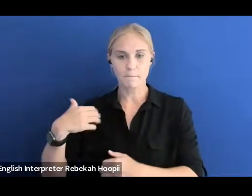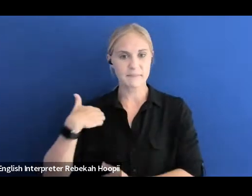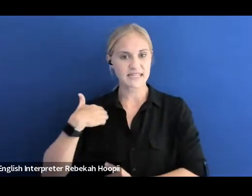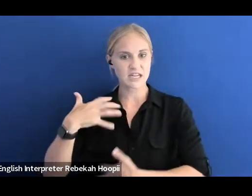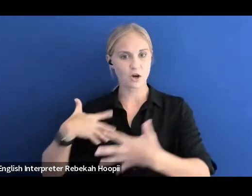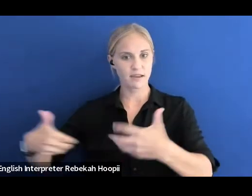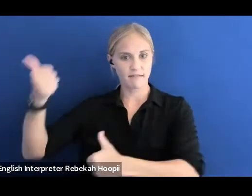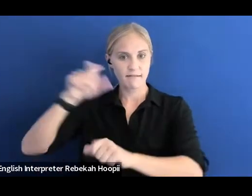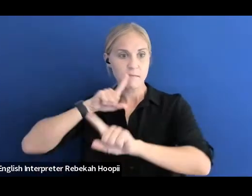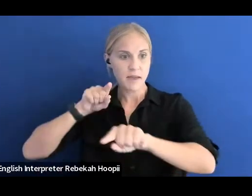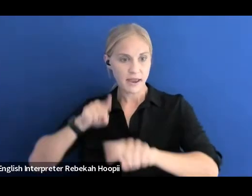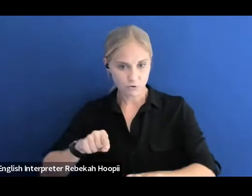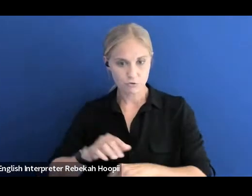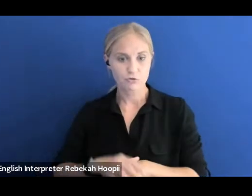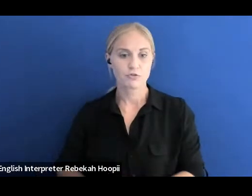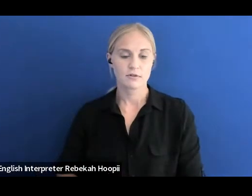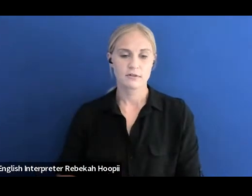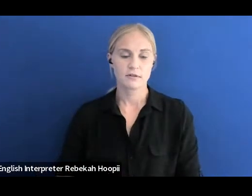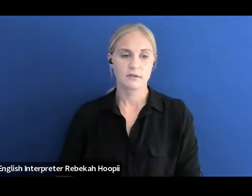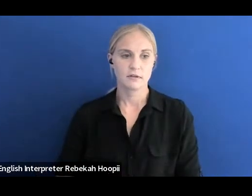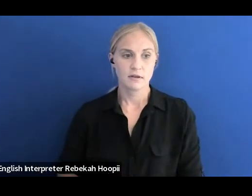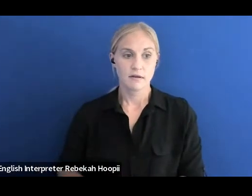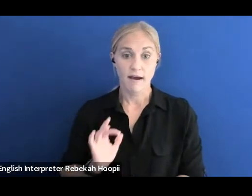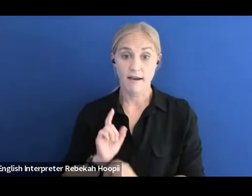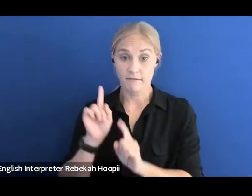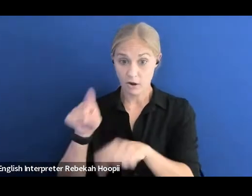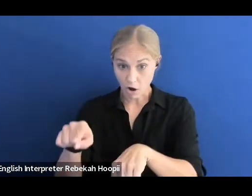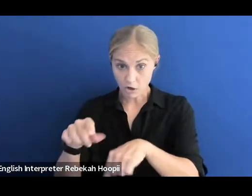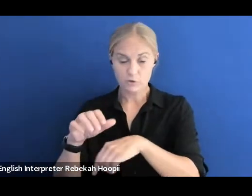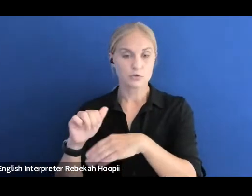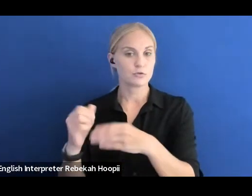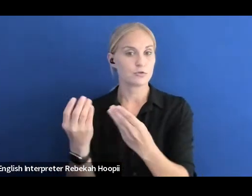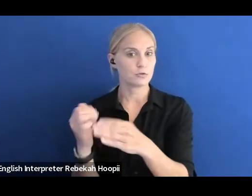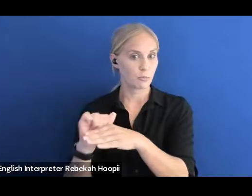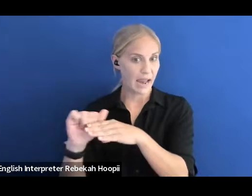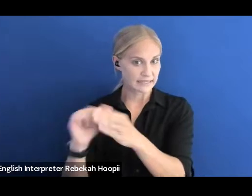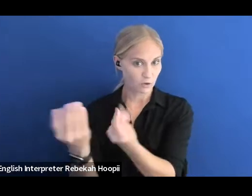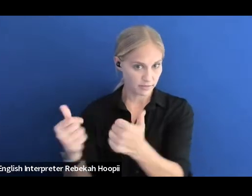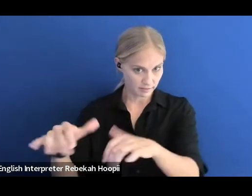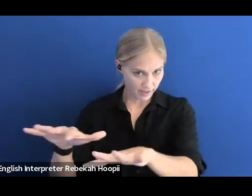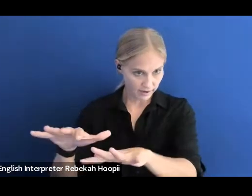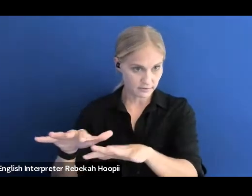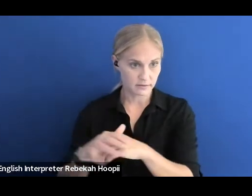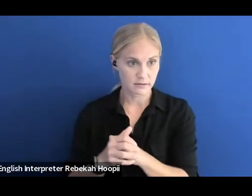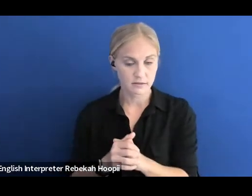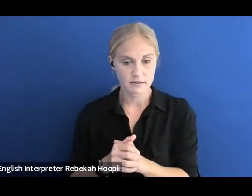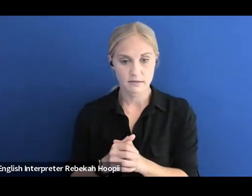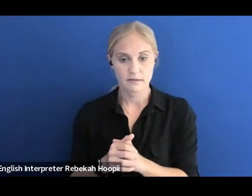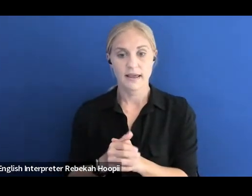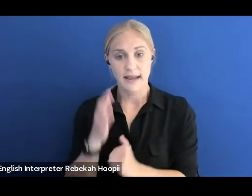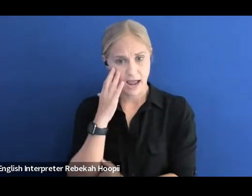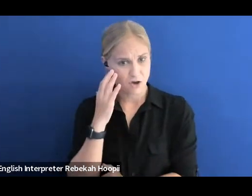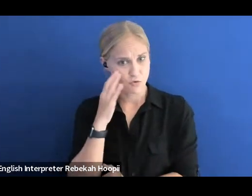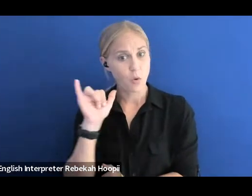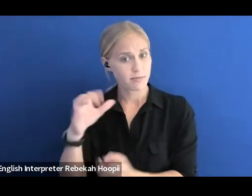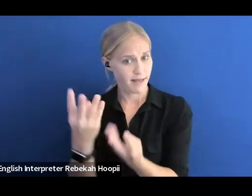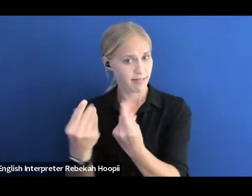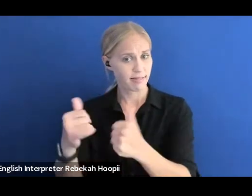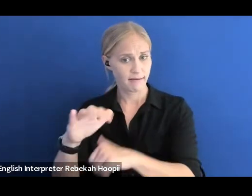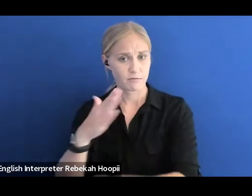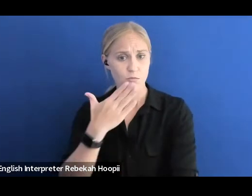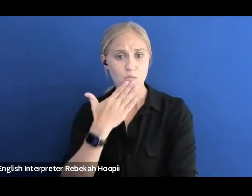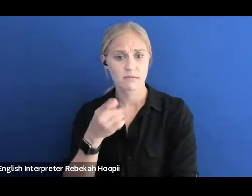been on the land, done practices on the land, and I know Pōhakuloa.